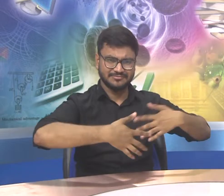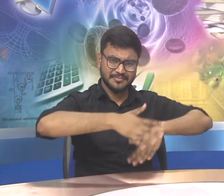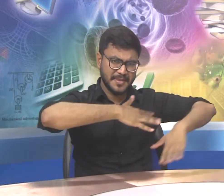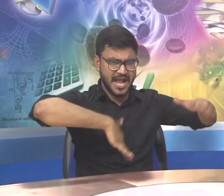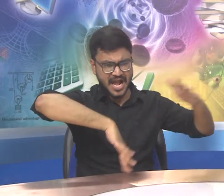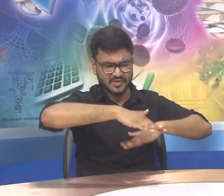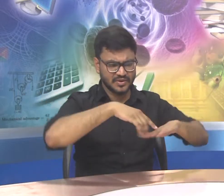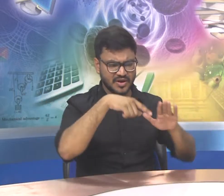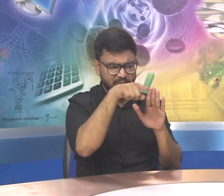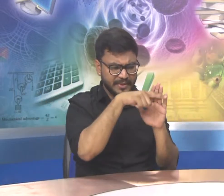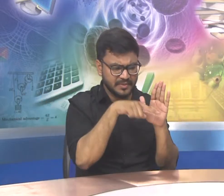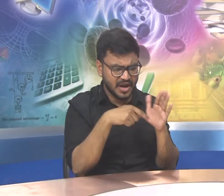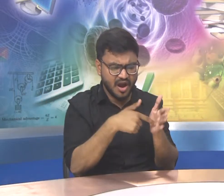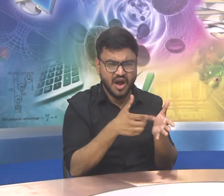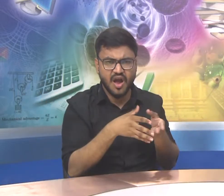It gives guidance